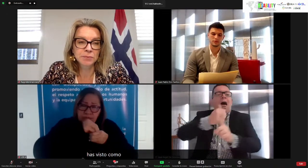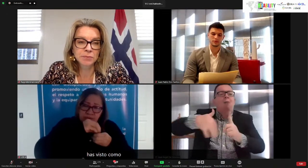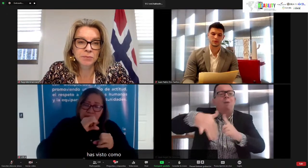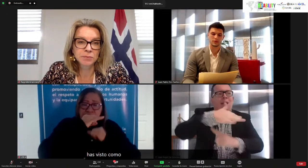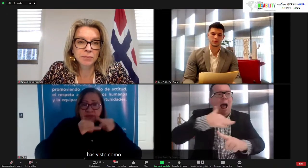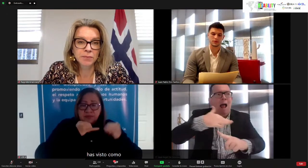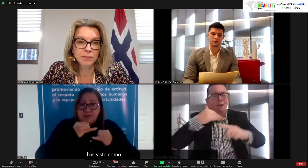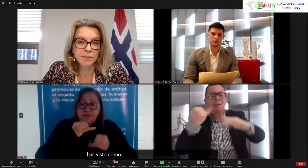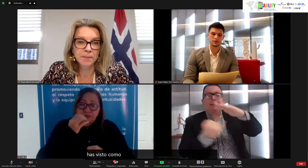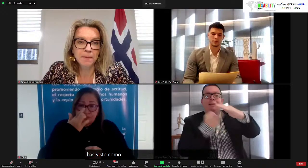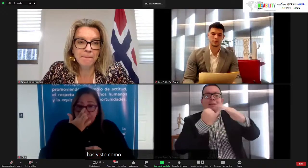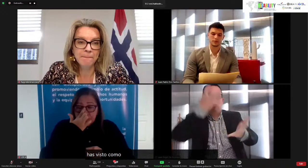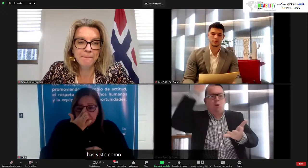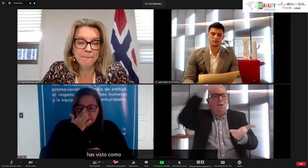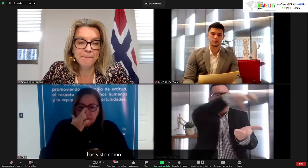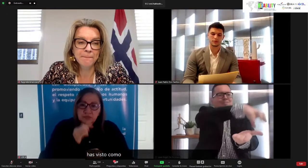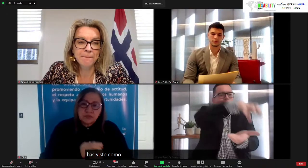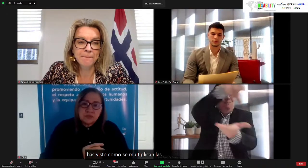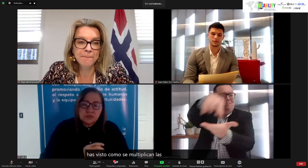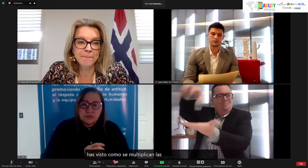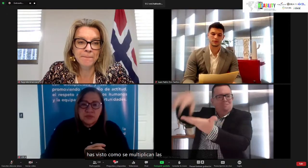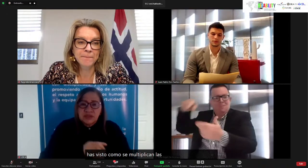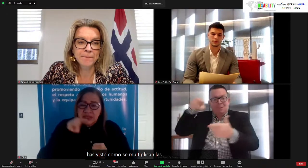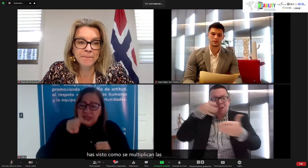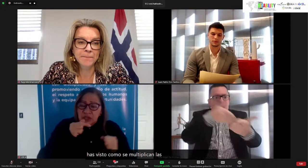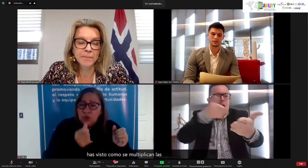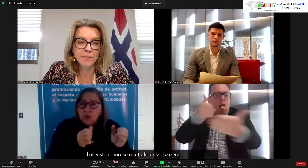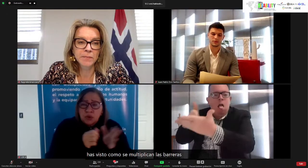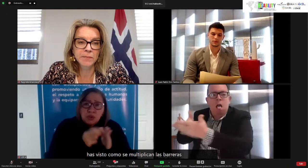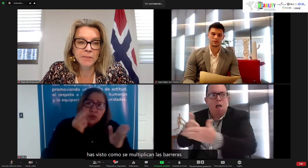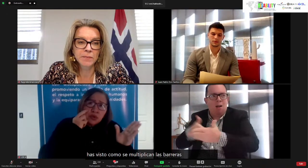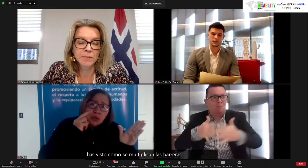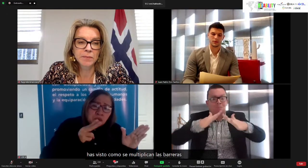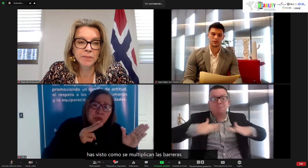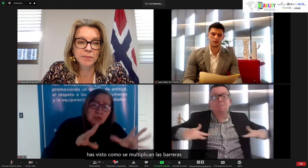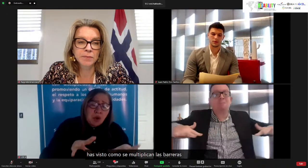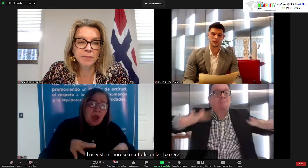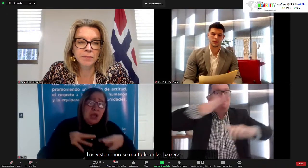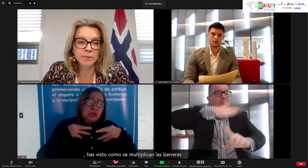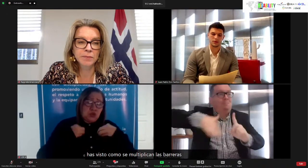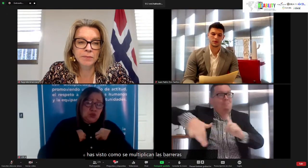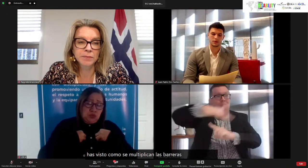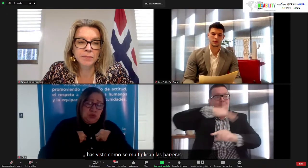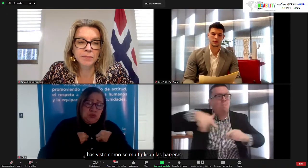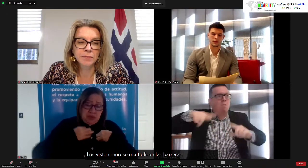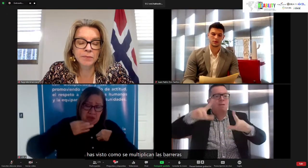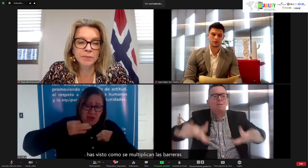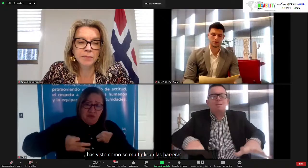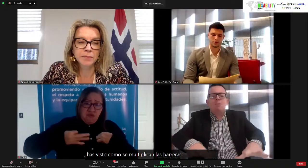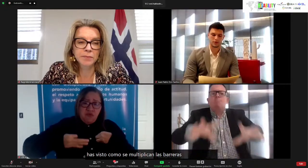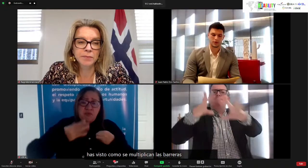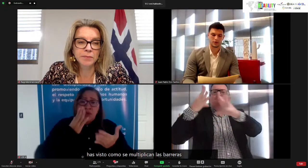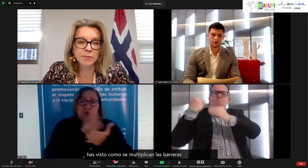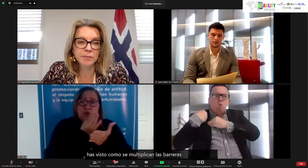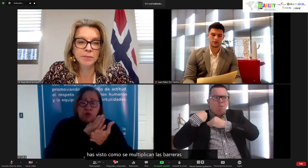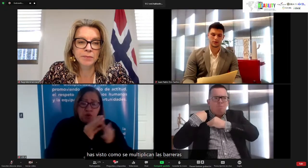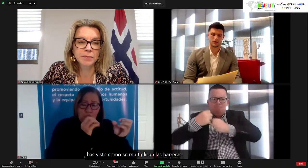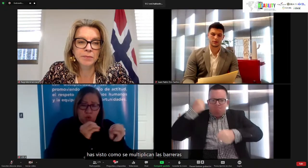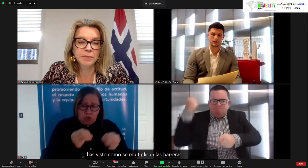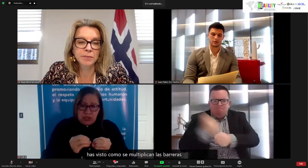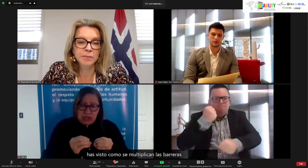barriers take place so with this scenario we have taken on the firm